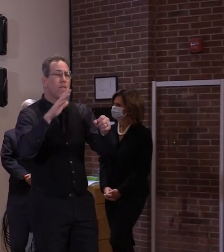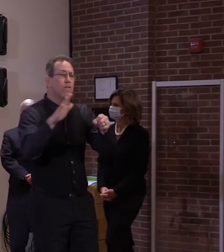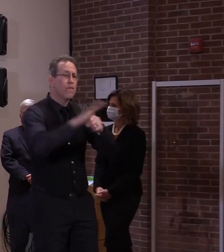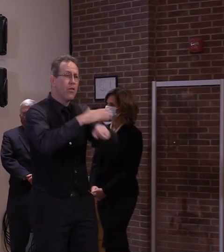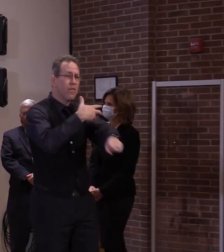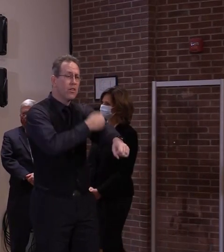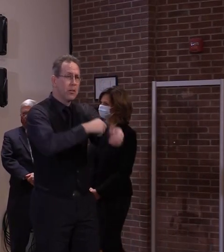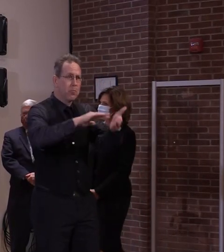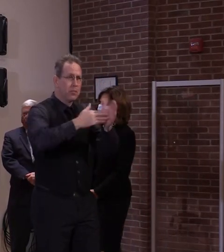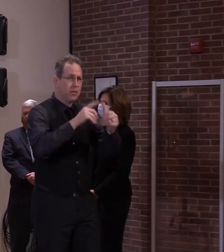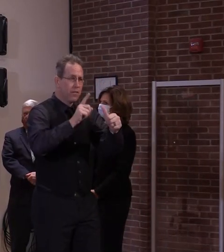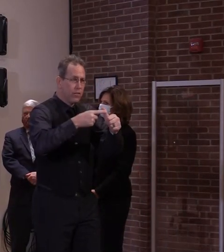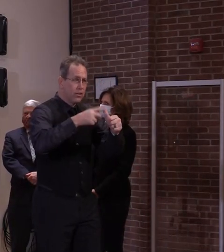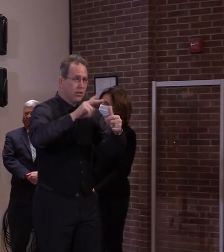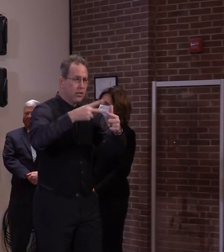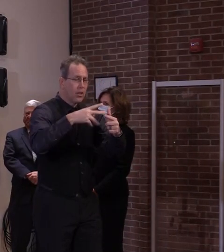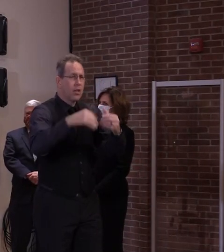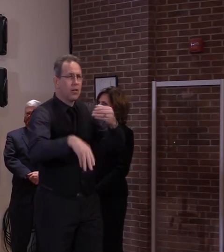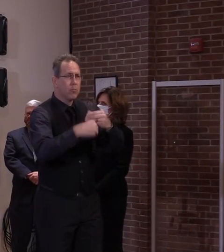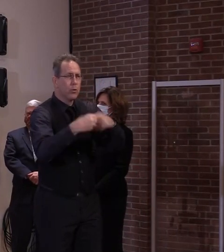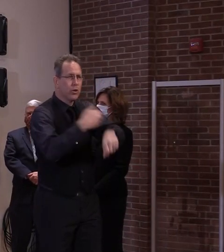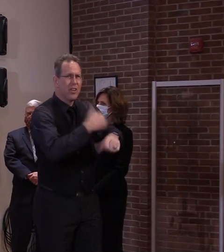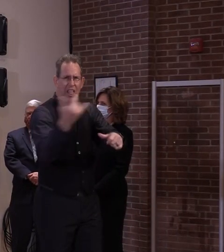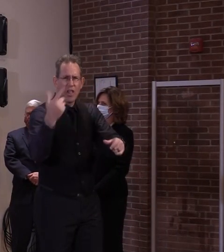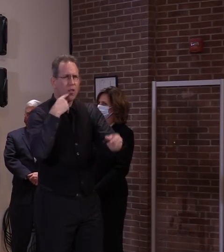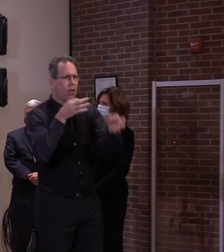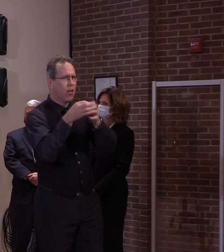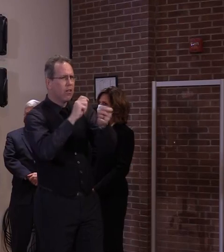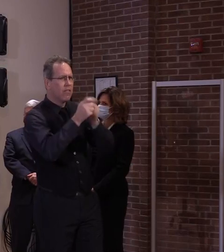I'm not sure I understand the question, Mike.